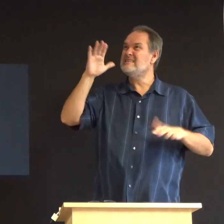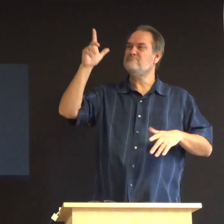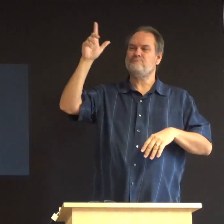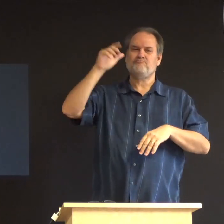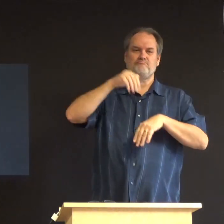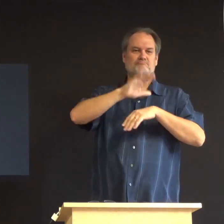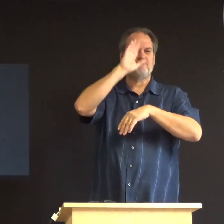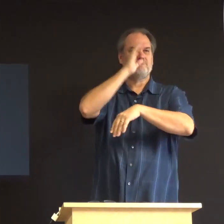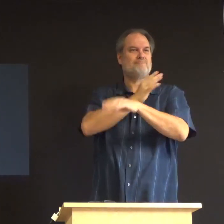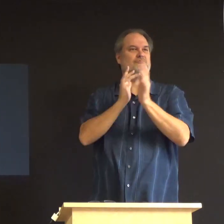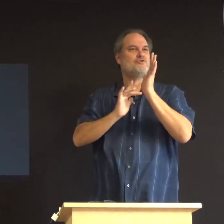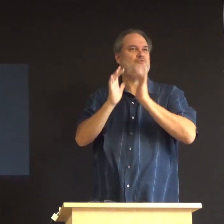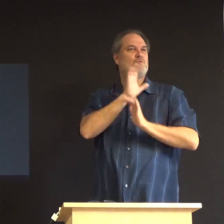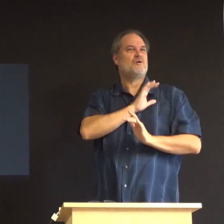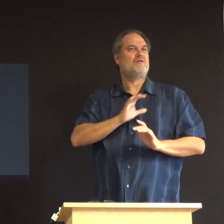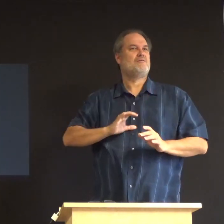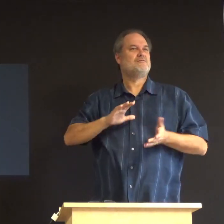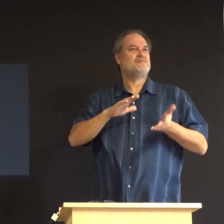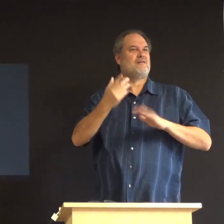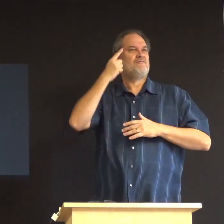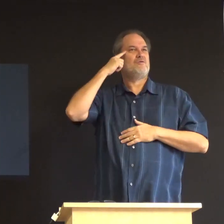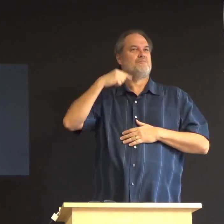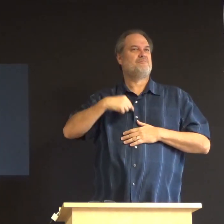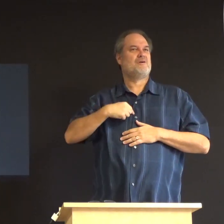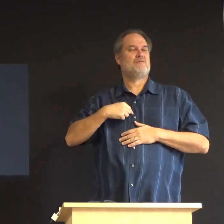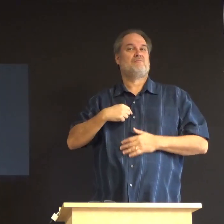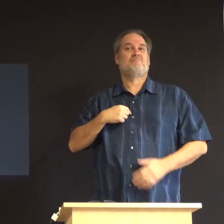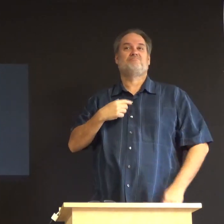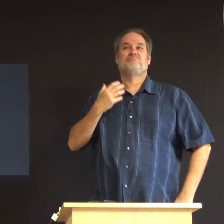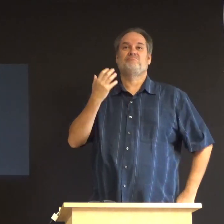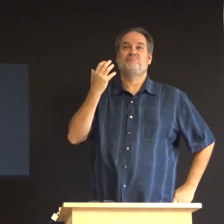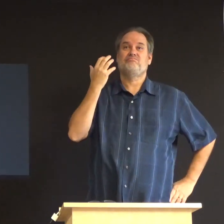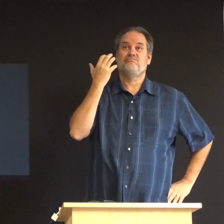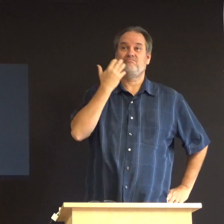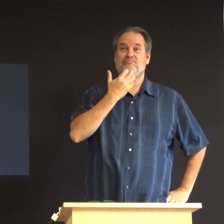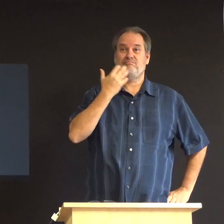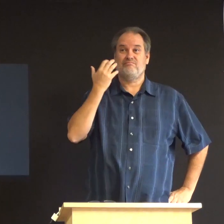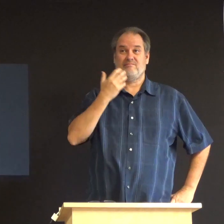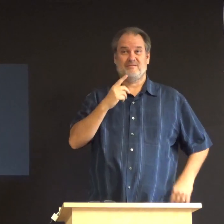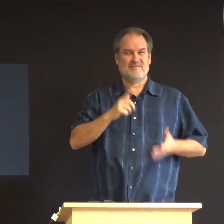though I'm a sinner, He still sent Jesus Christ to die for me. It's amazing.